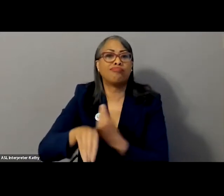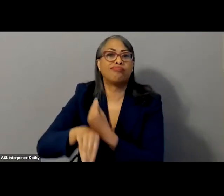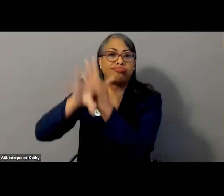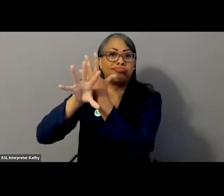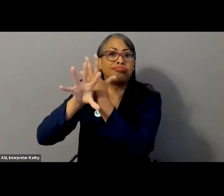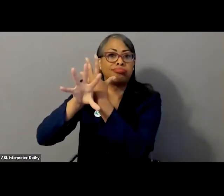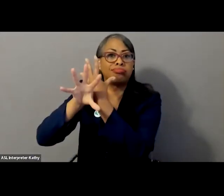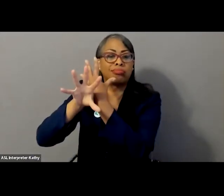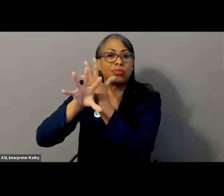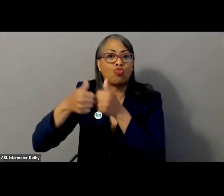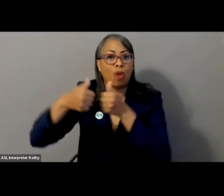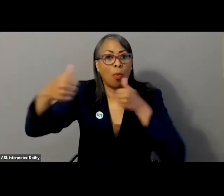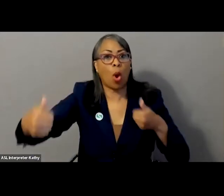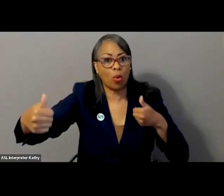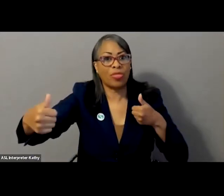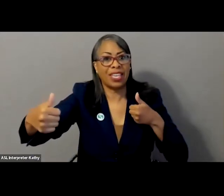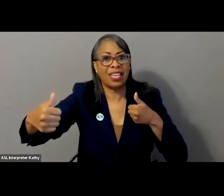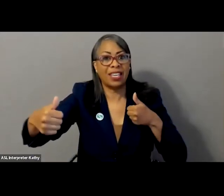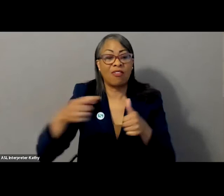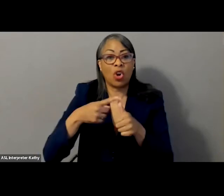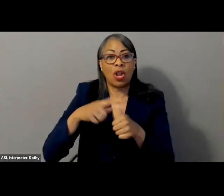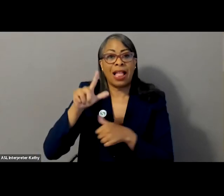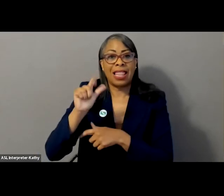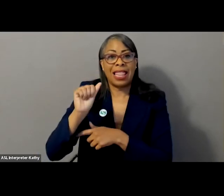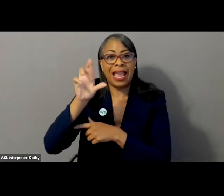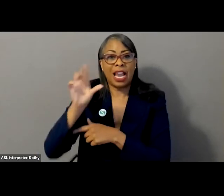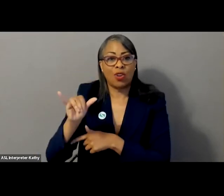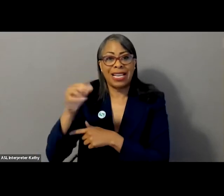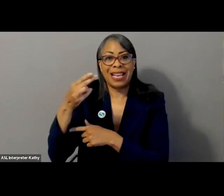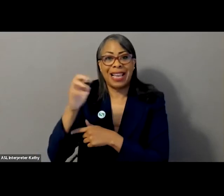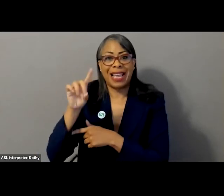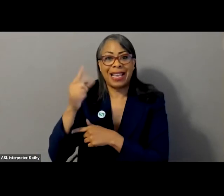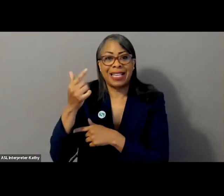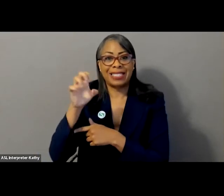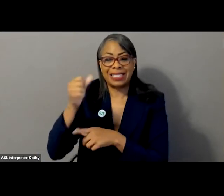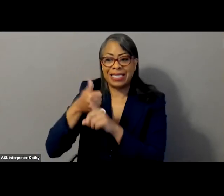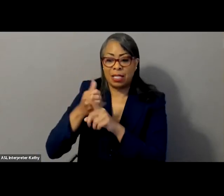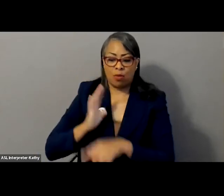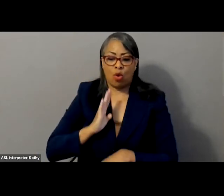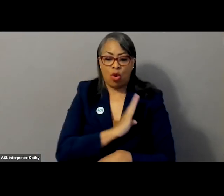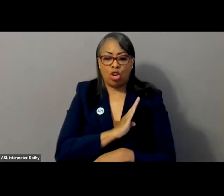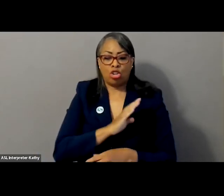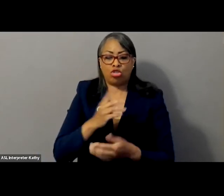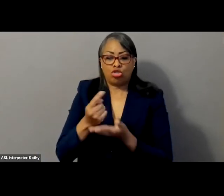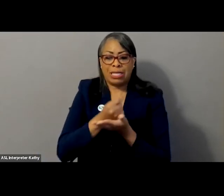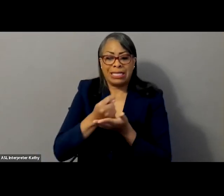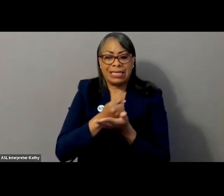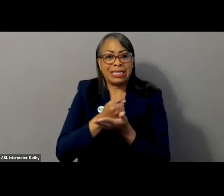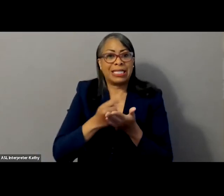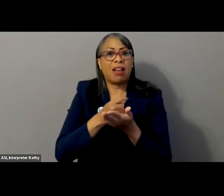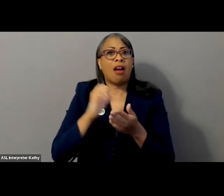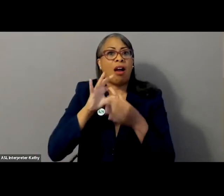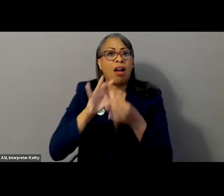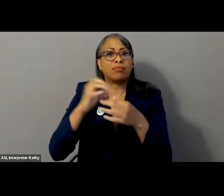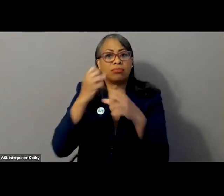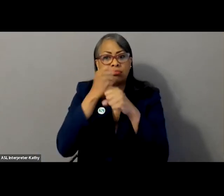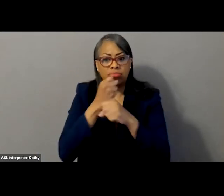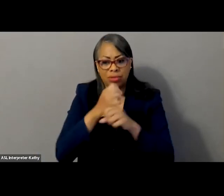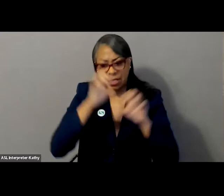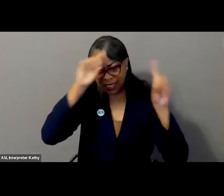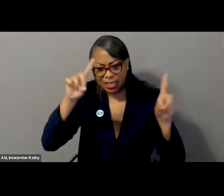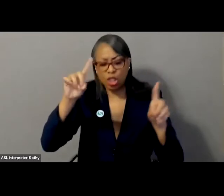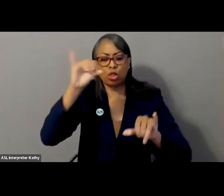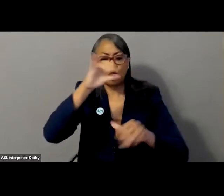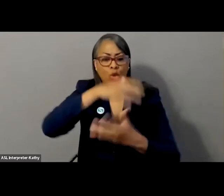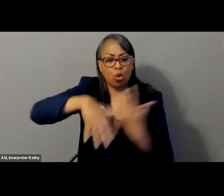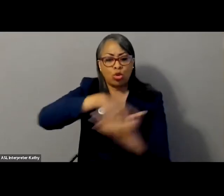remotely. First, Larry Hedges. Larry is the Board of Trustees Professor of Statistics and Education and Social